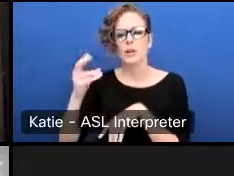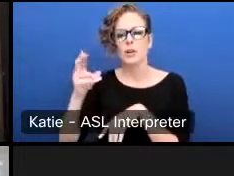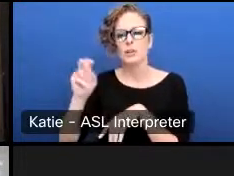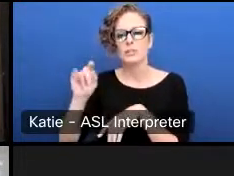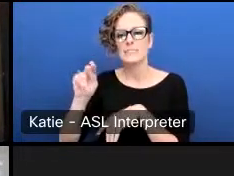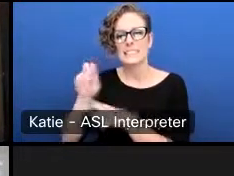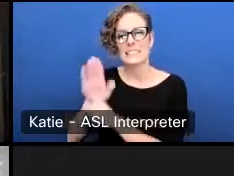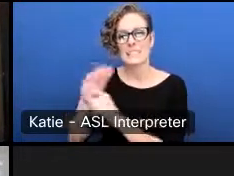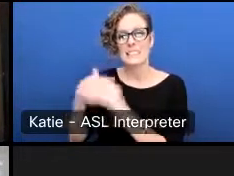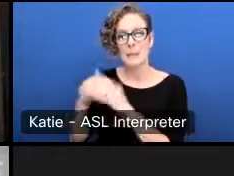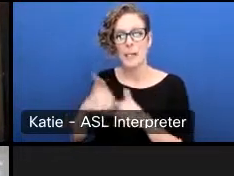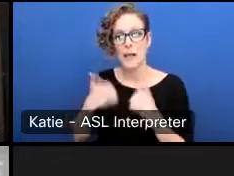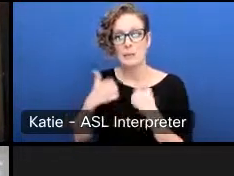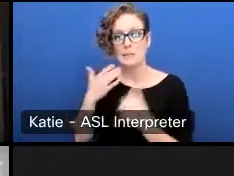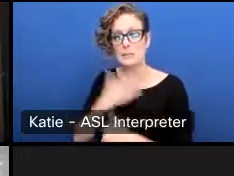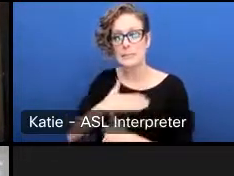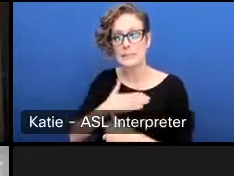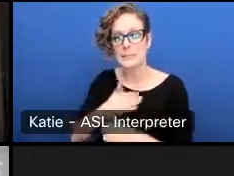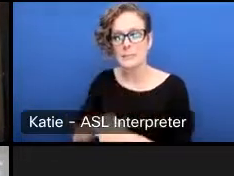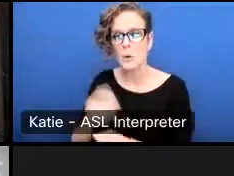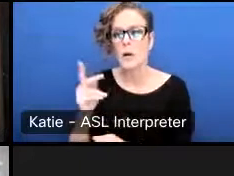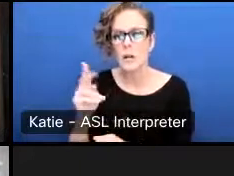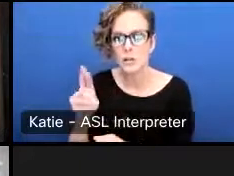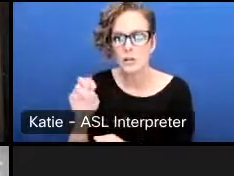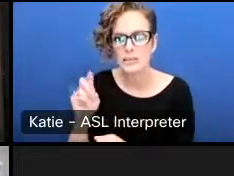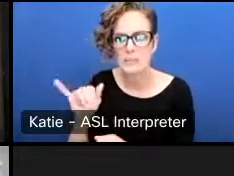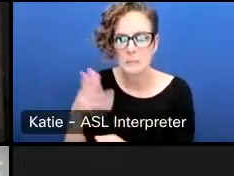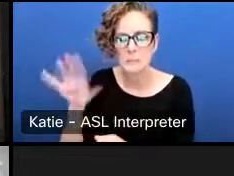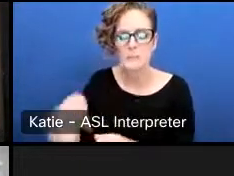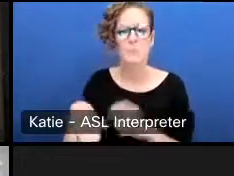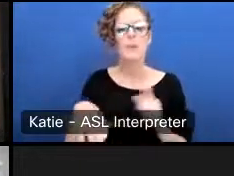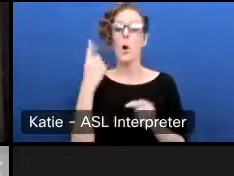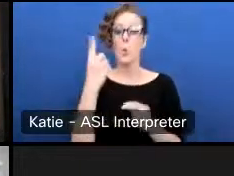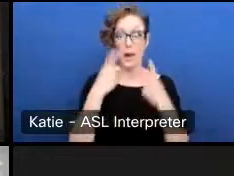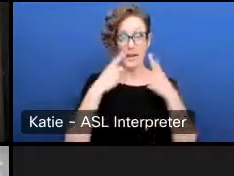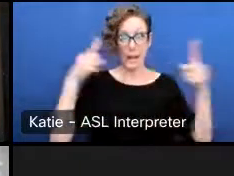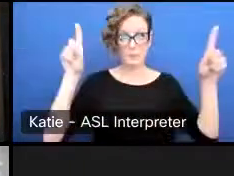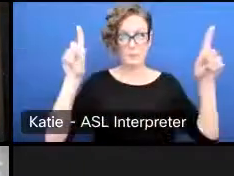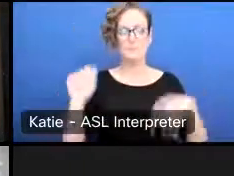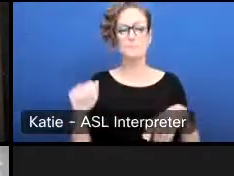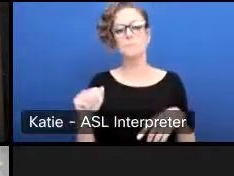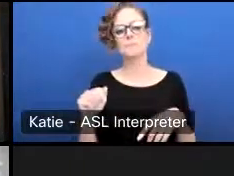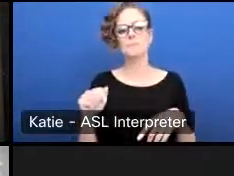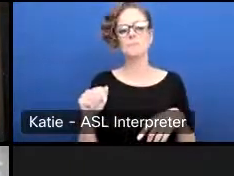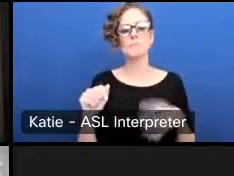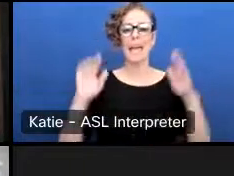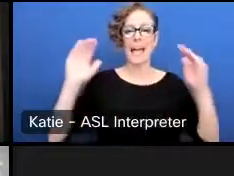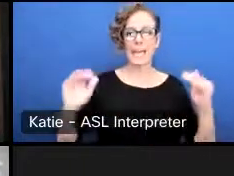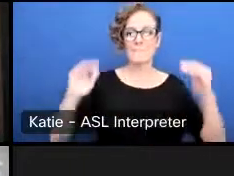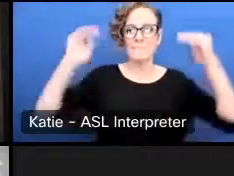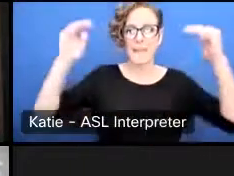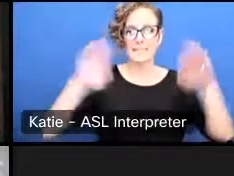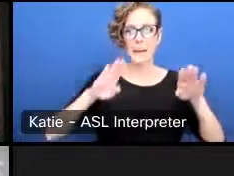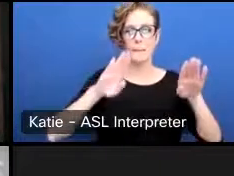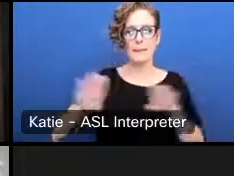know who they can talk to. One just announcement, we do have our advanced behavioral support home